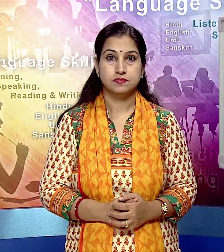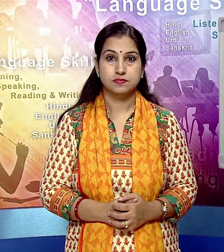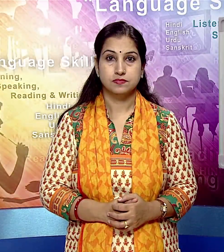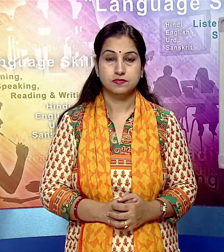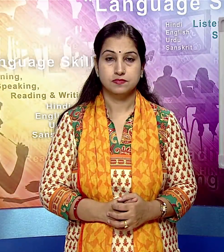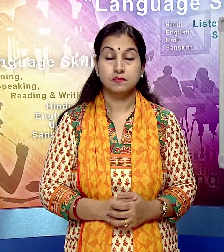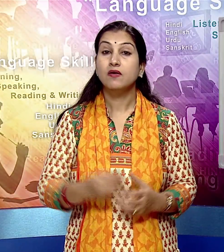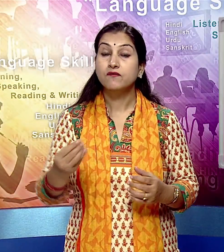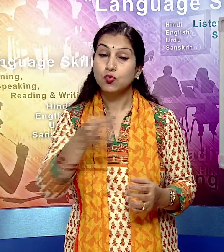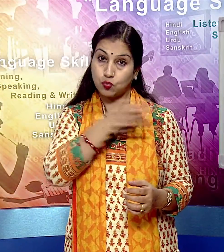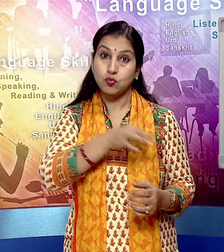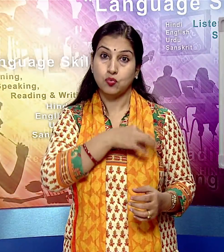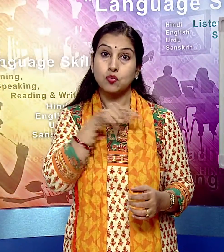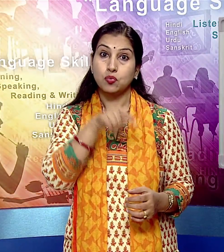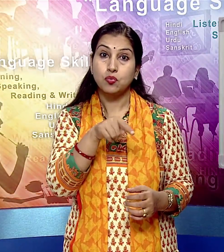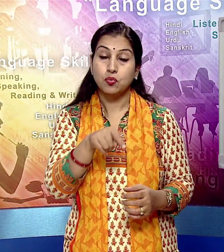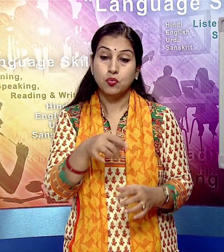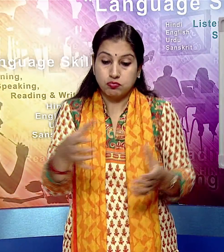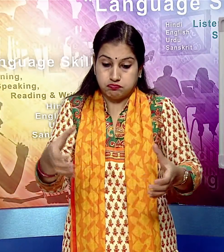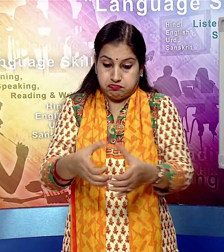Few of the advantages of pressure cooking are